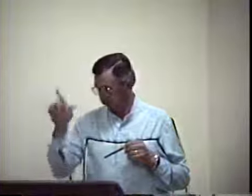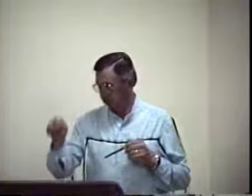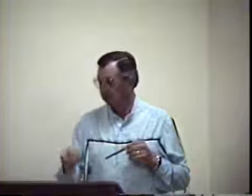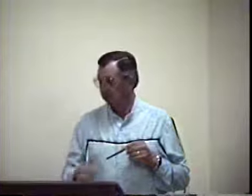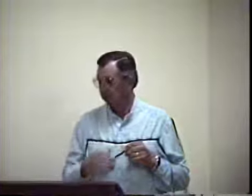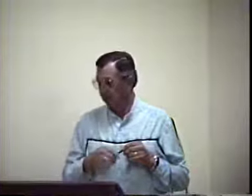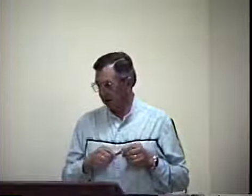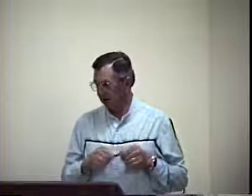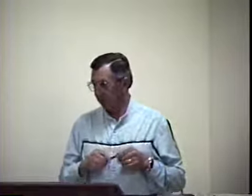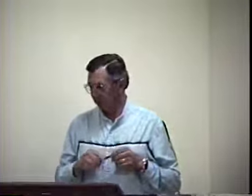Right.